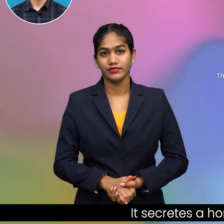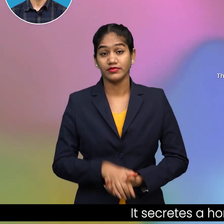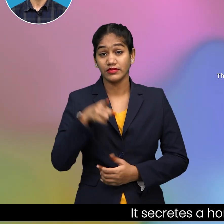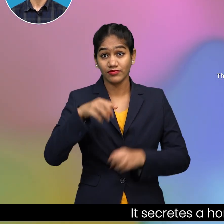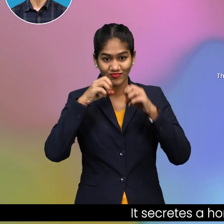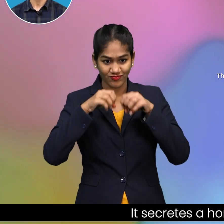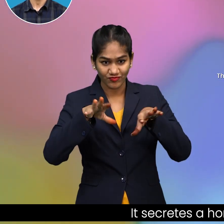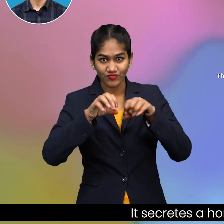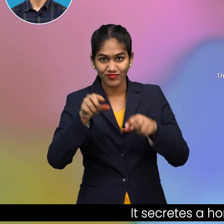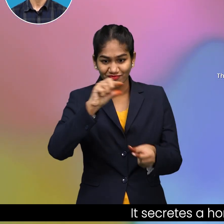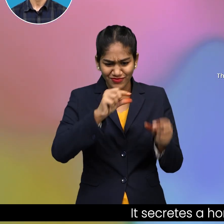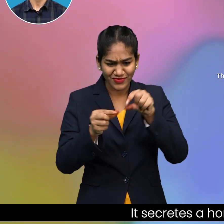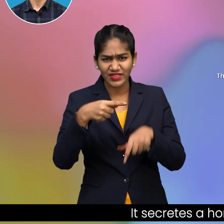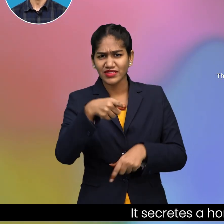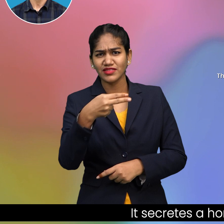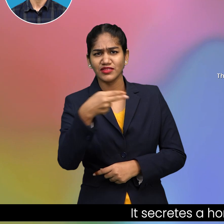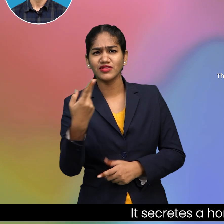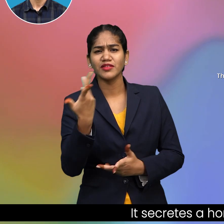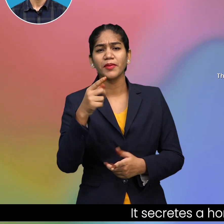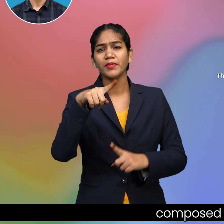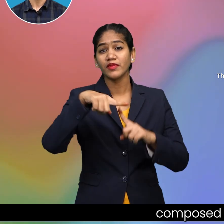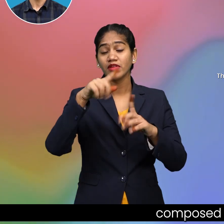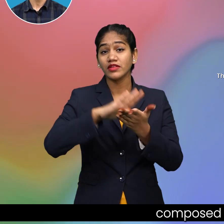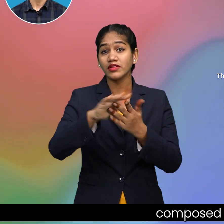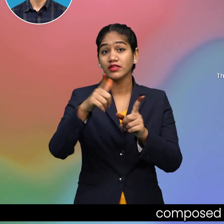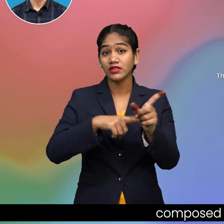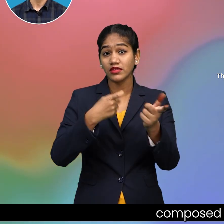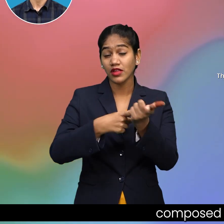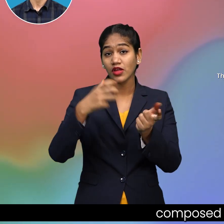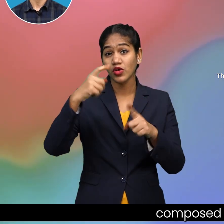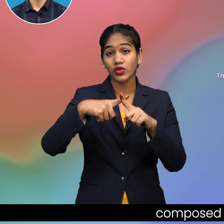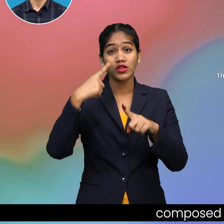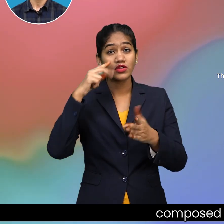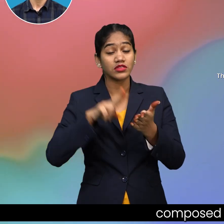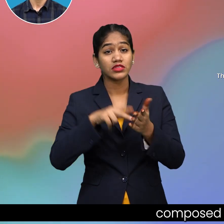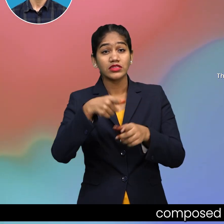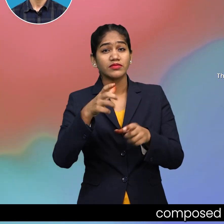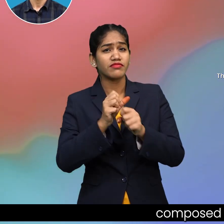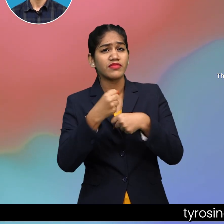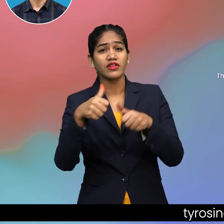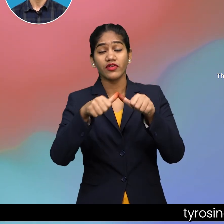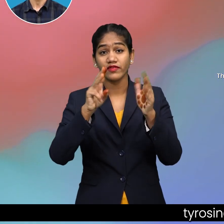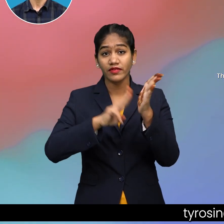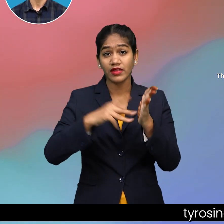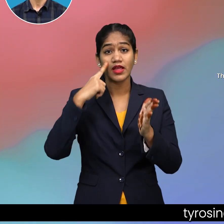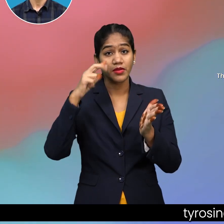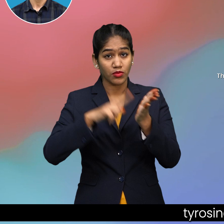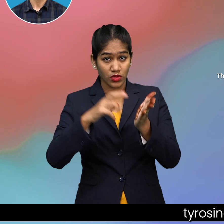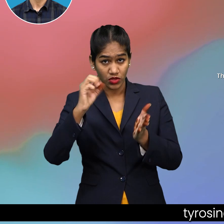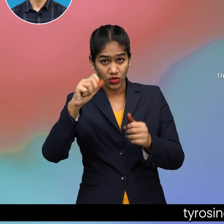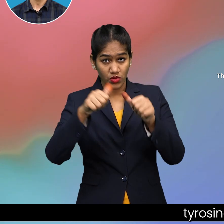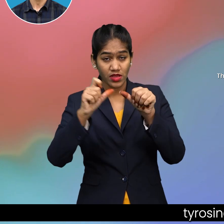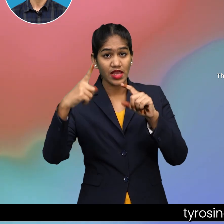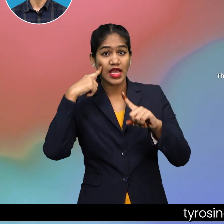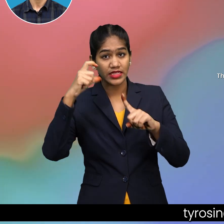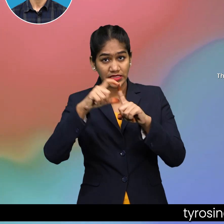It secretes a hormone called thyroxine, composed of an amino acid, tyrosine,